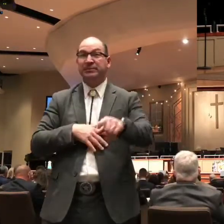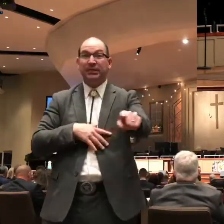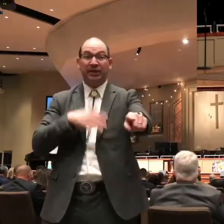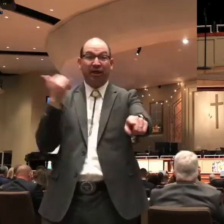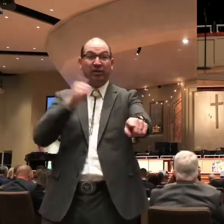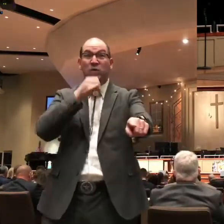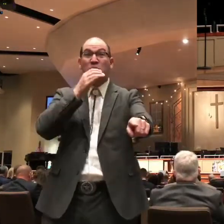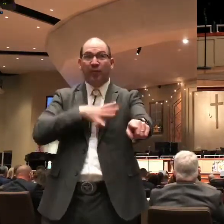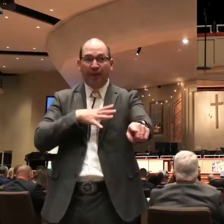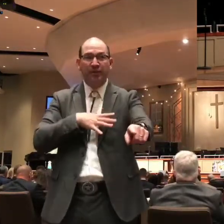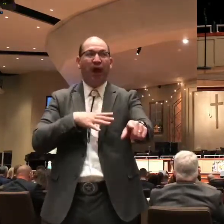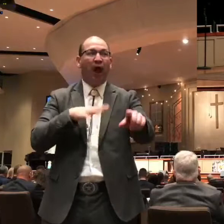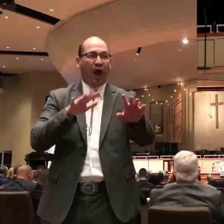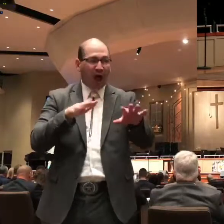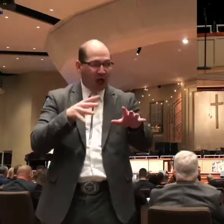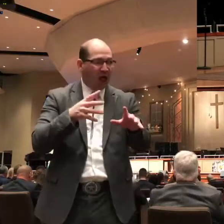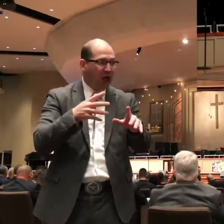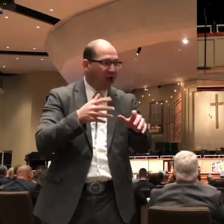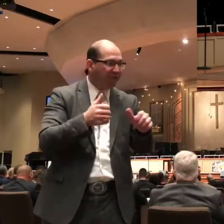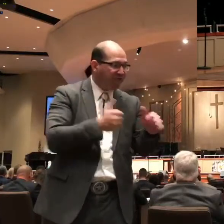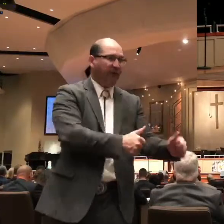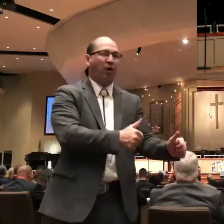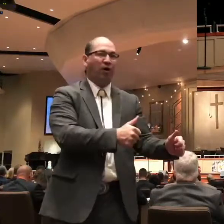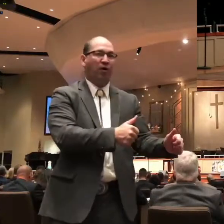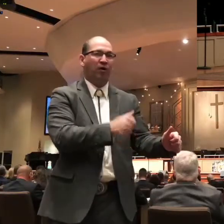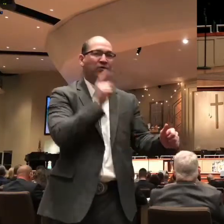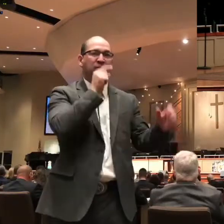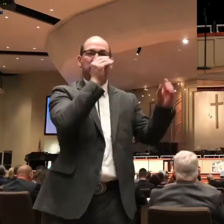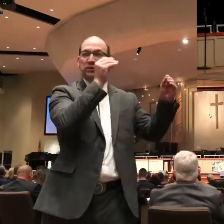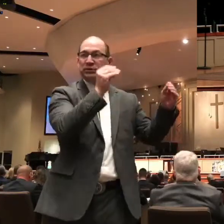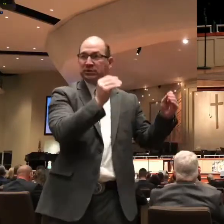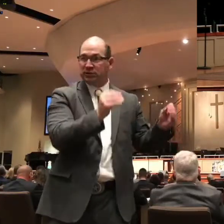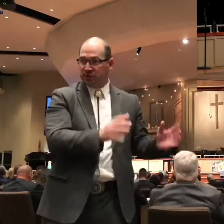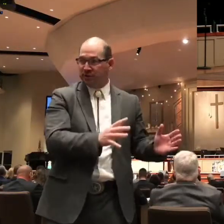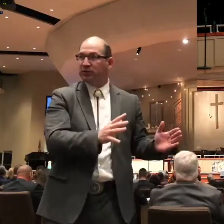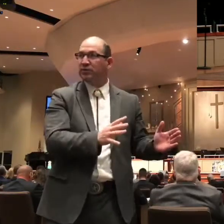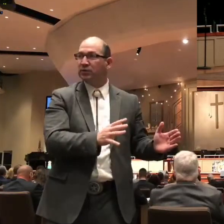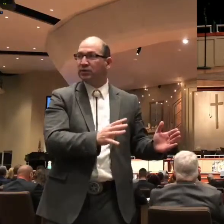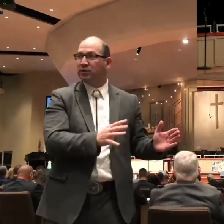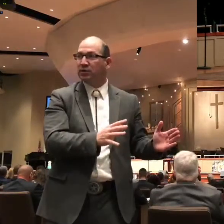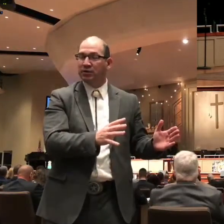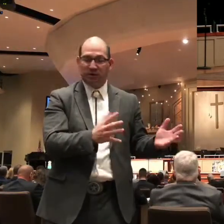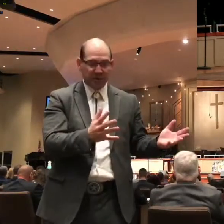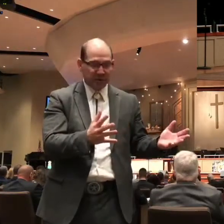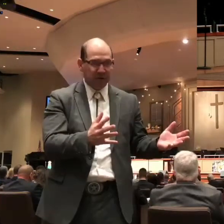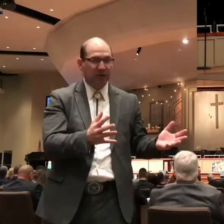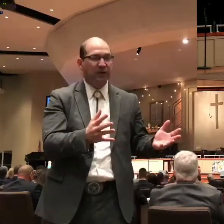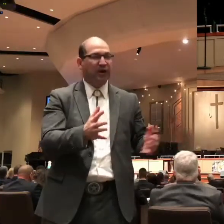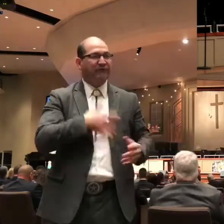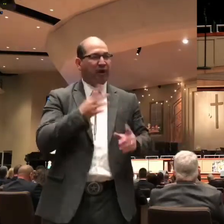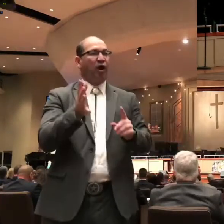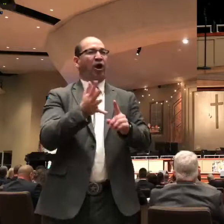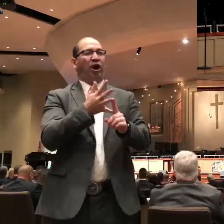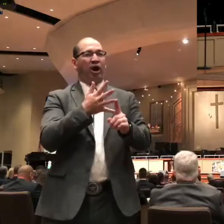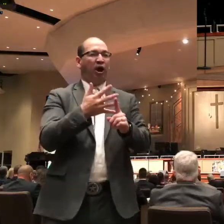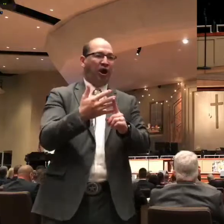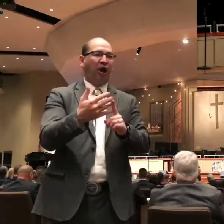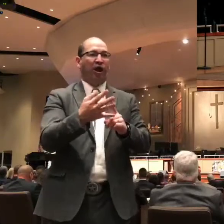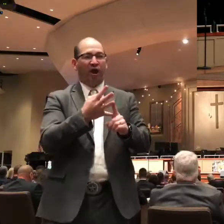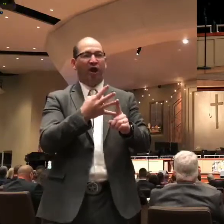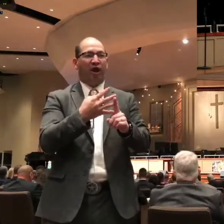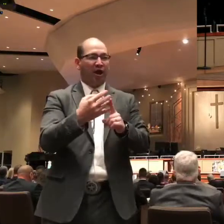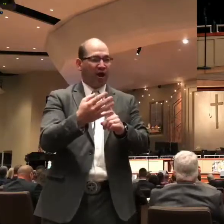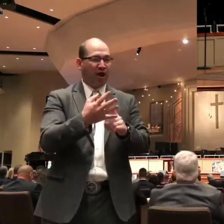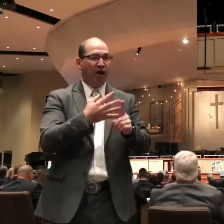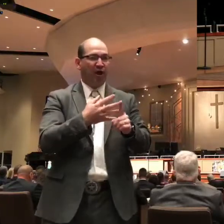these easily flattered or gullible and weak-minded women, that they had been flattered. And notice what it says specifically.